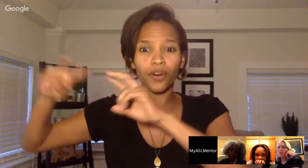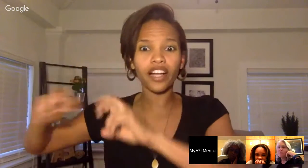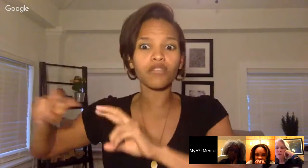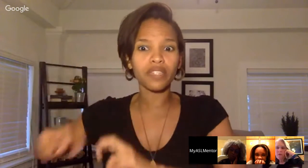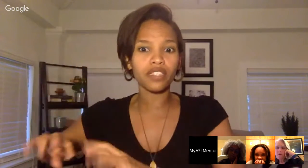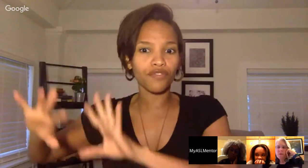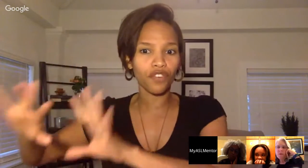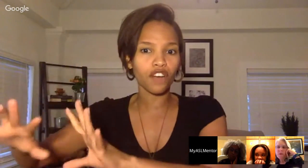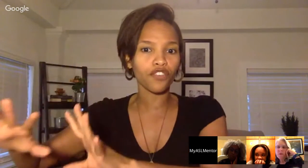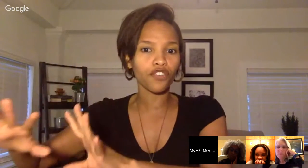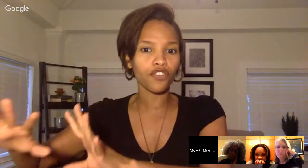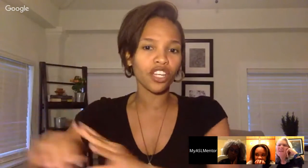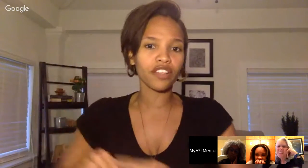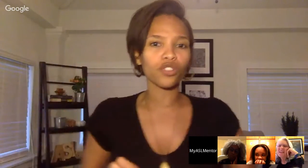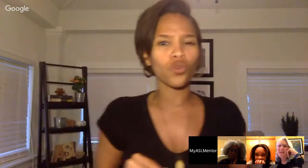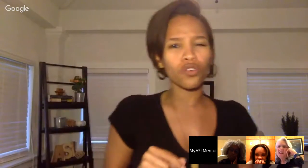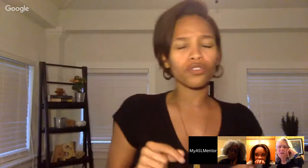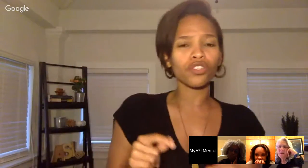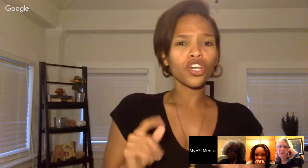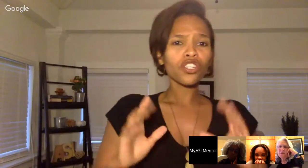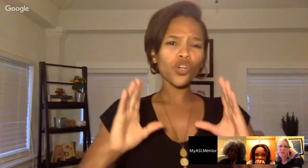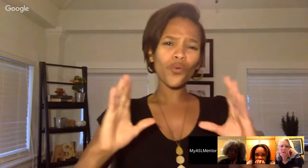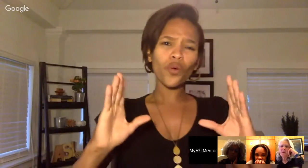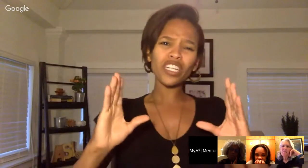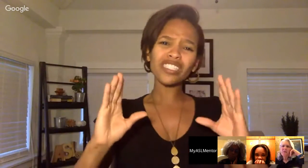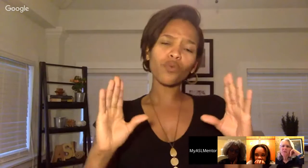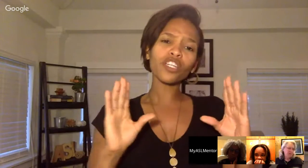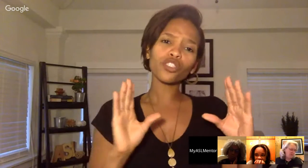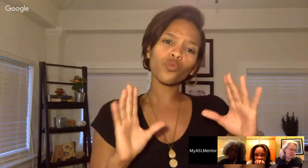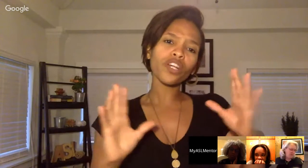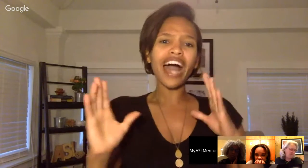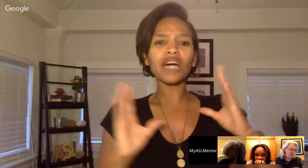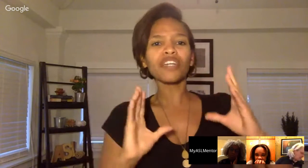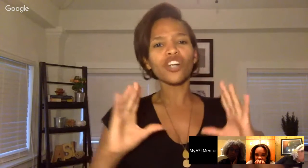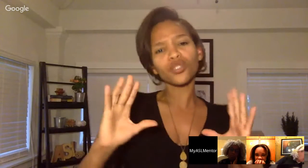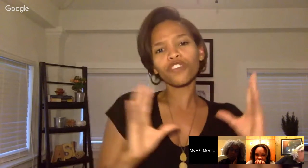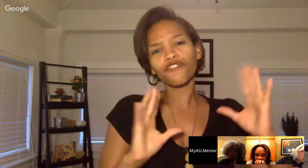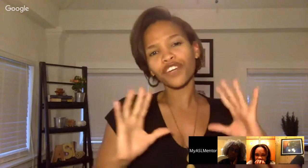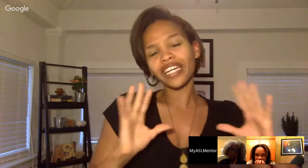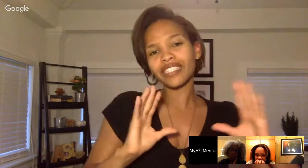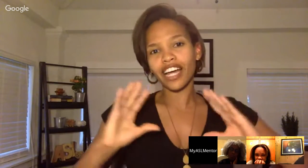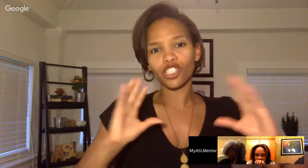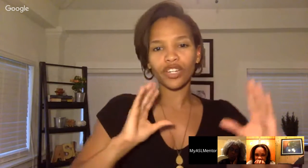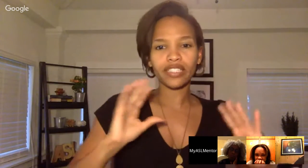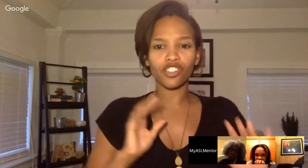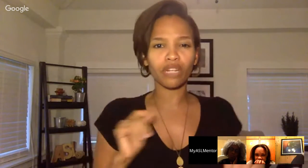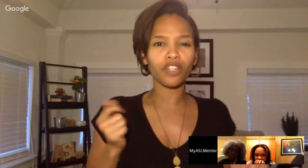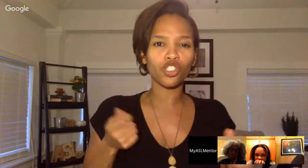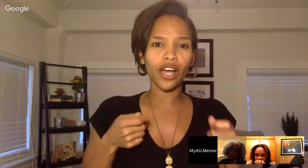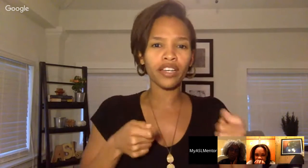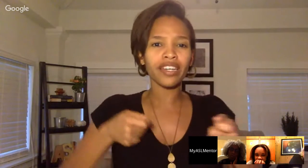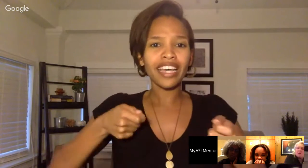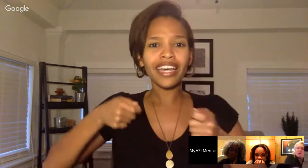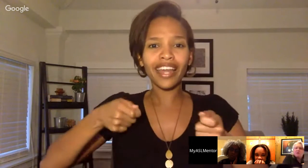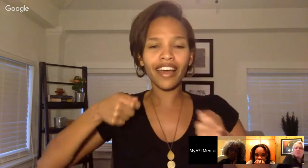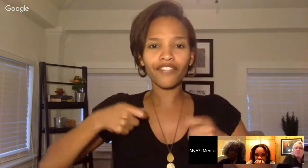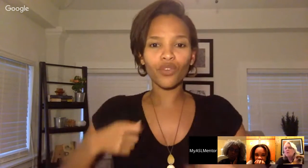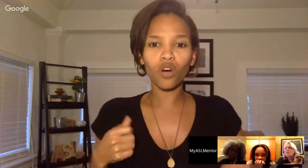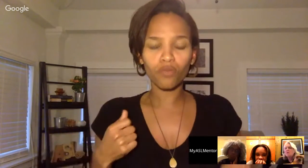deeper elements of her teaching this course. So how can we sort of phrase that transition? I'm going to try to get it out of you